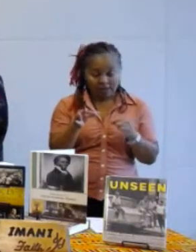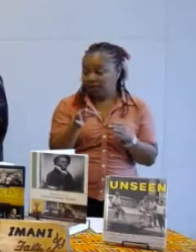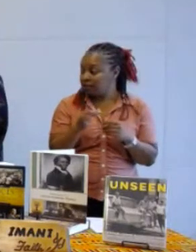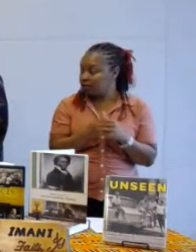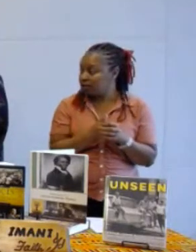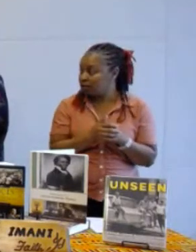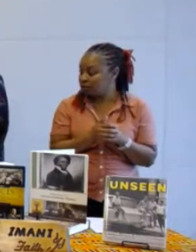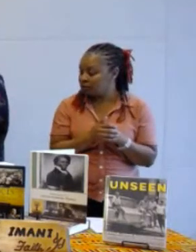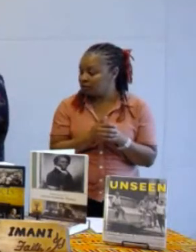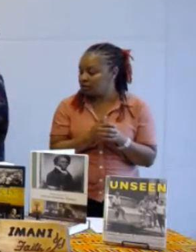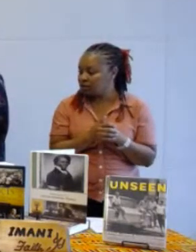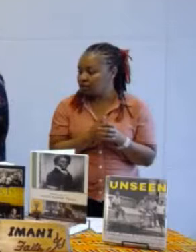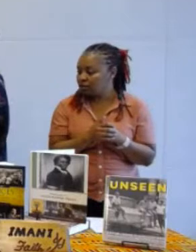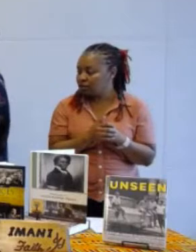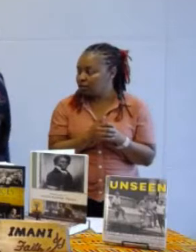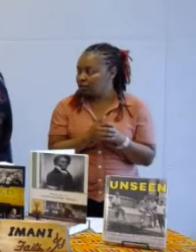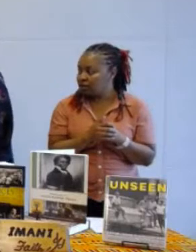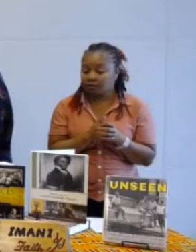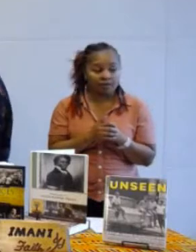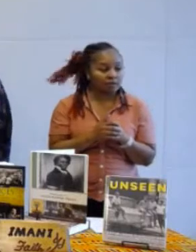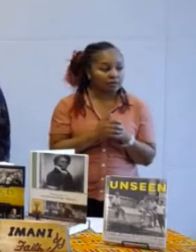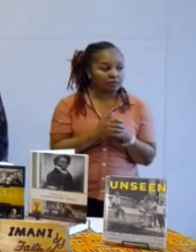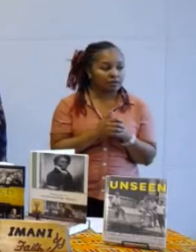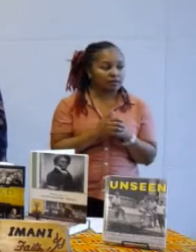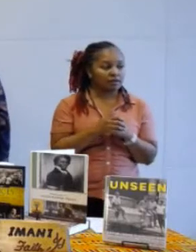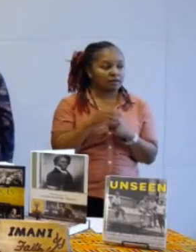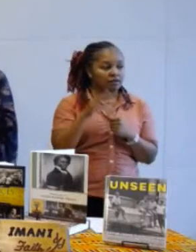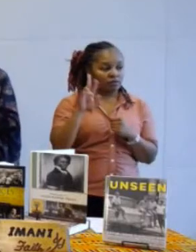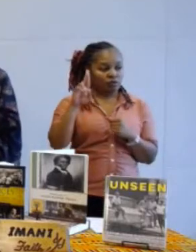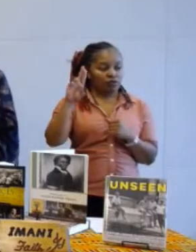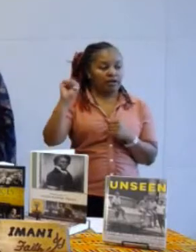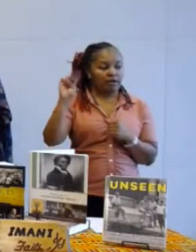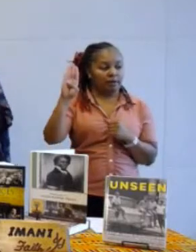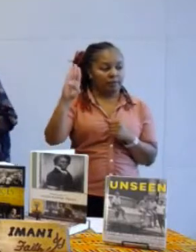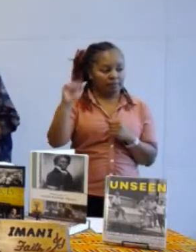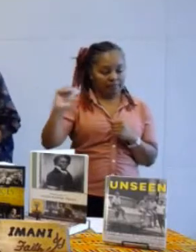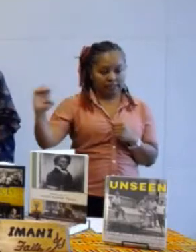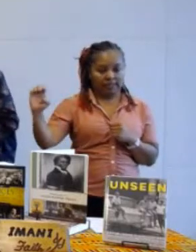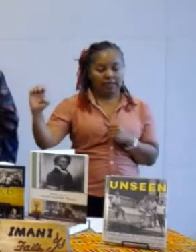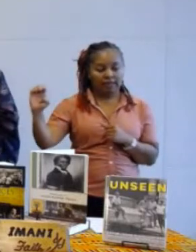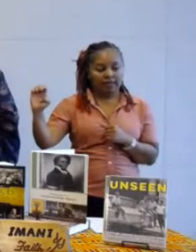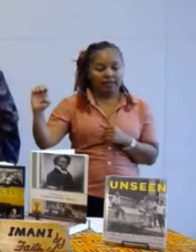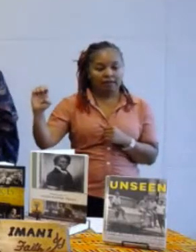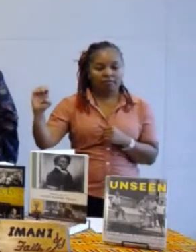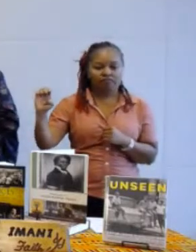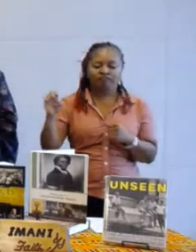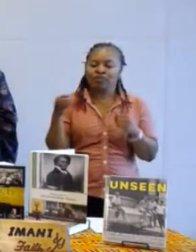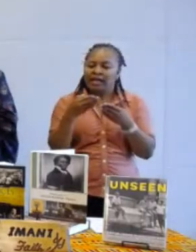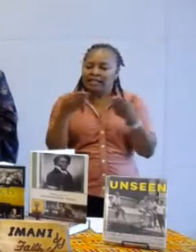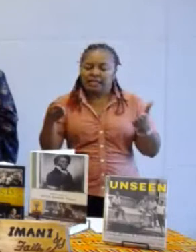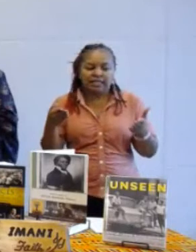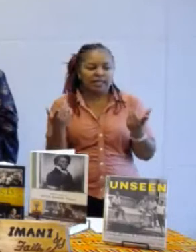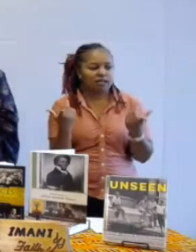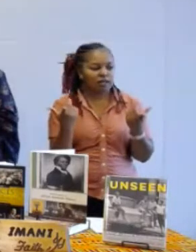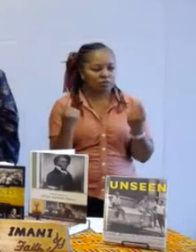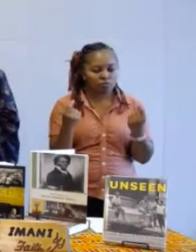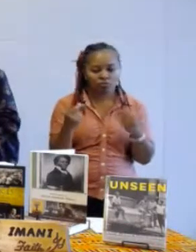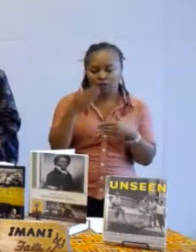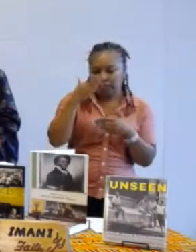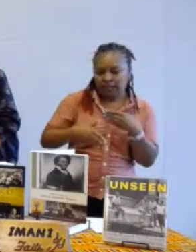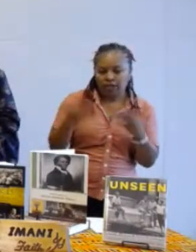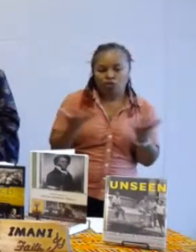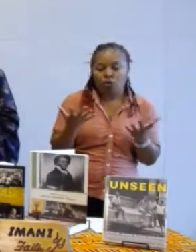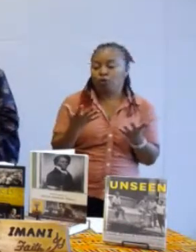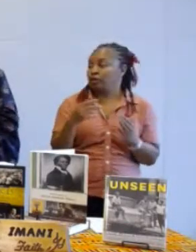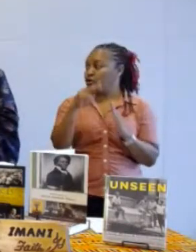Harambe? Yes. Okay, so Harambe is the thing that we do at the end of what you just